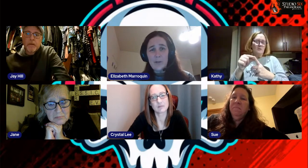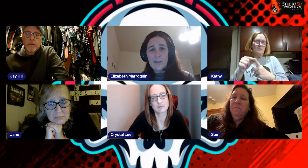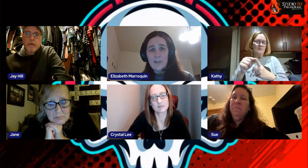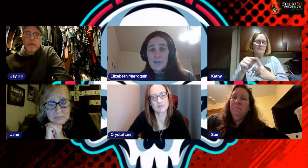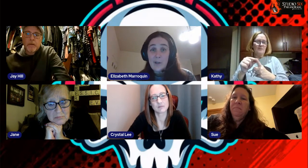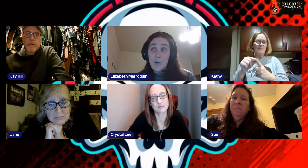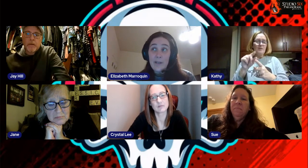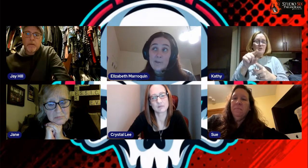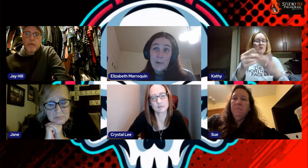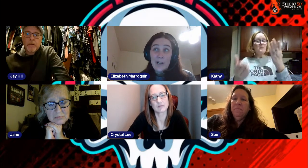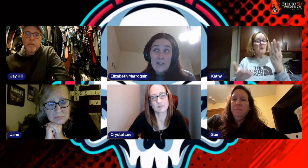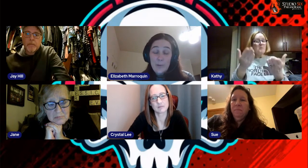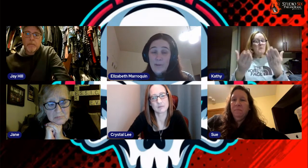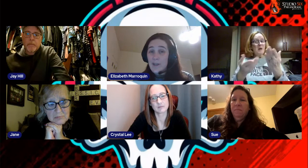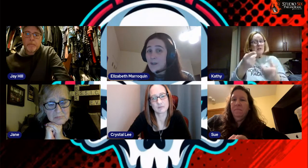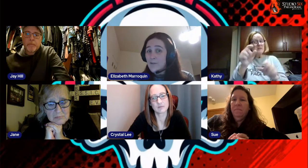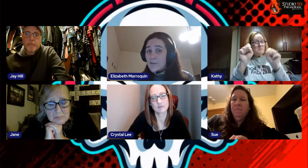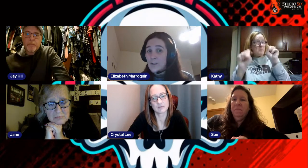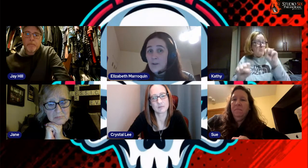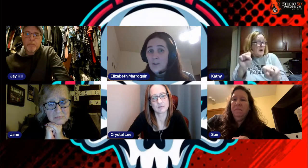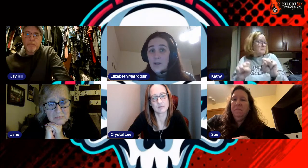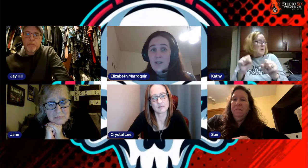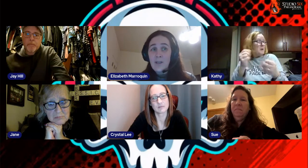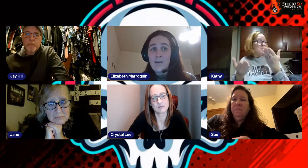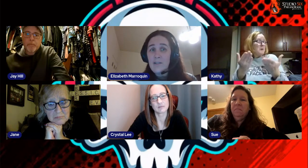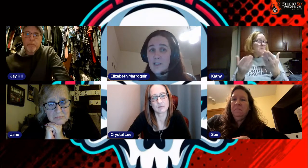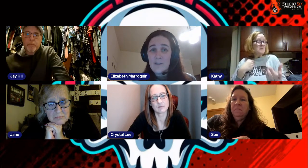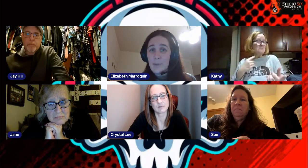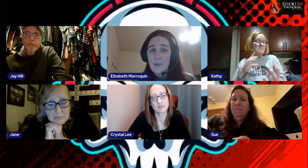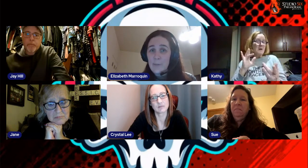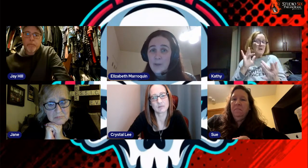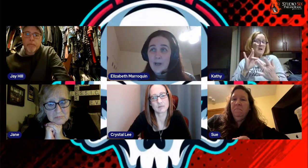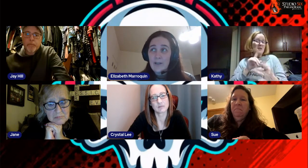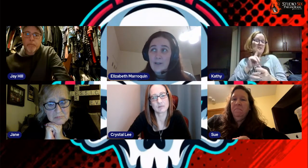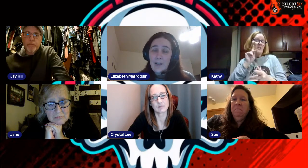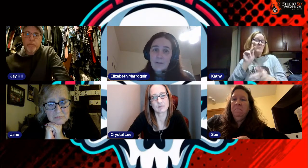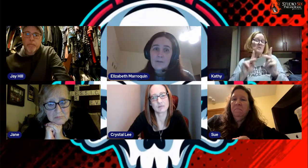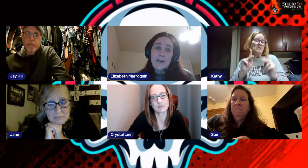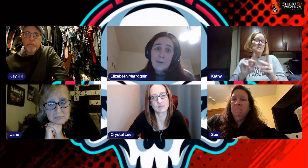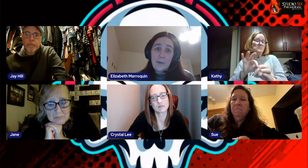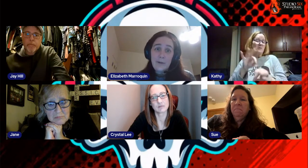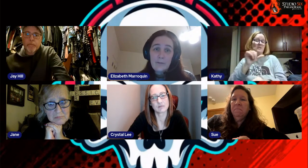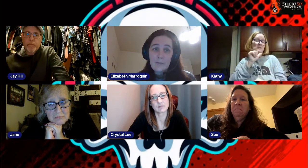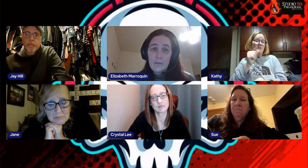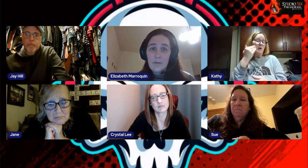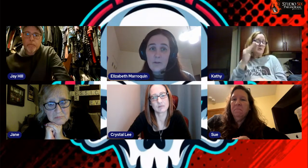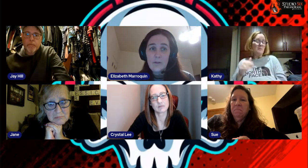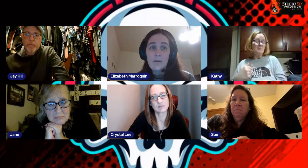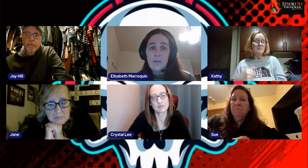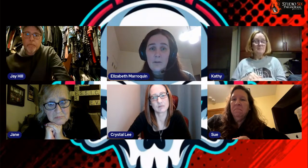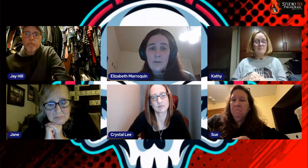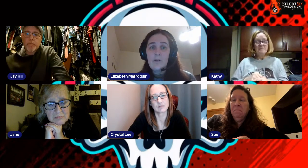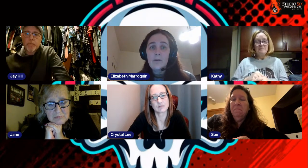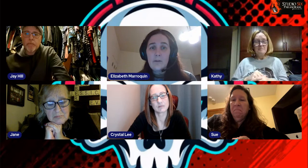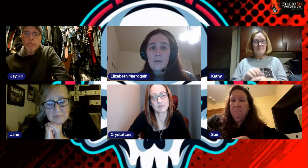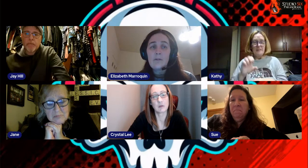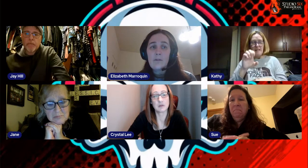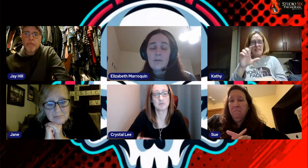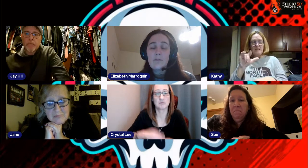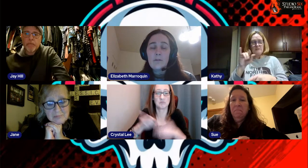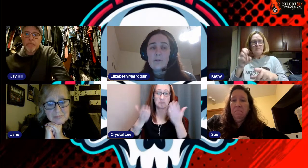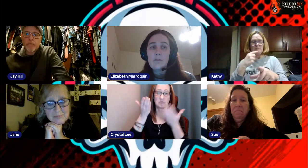spirit voices. So it's possible that I've encountered deaf spirits, but I don't know.